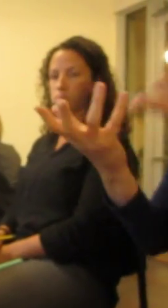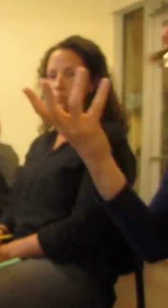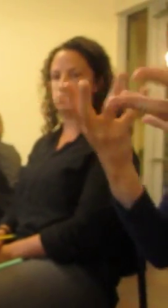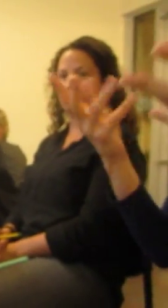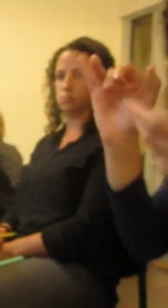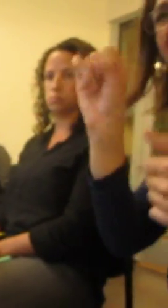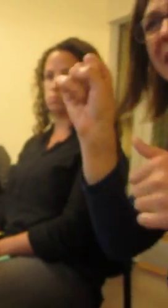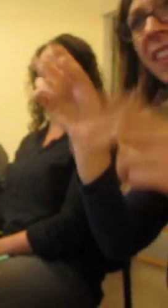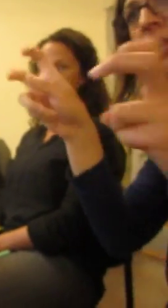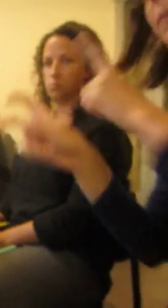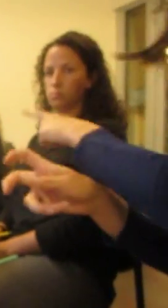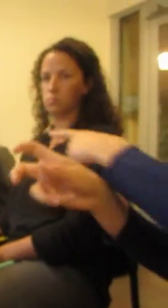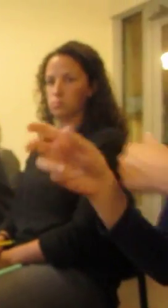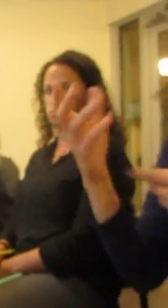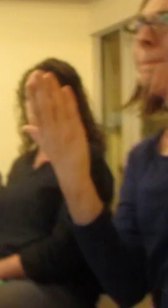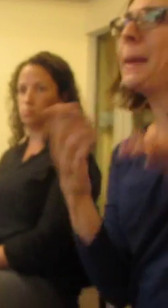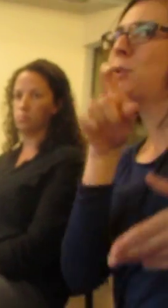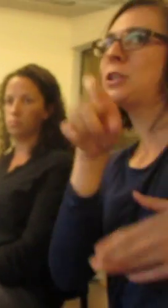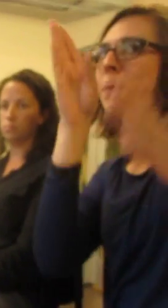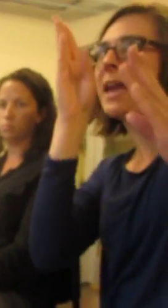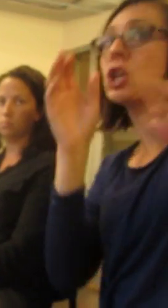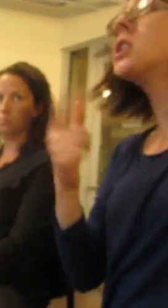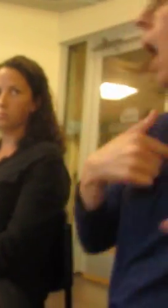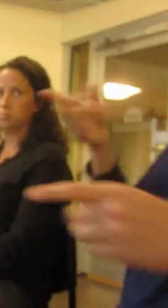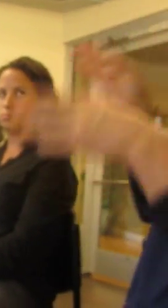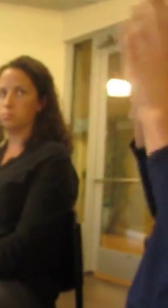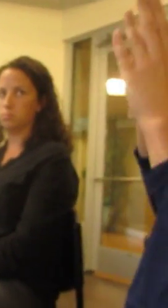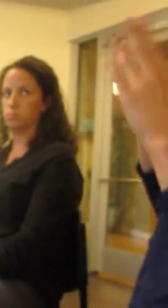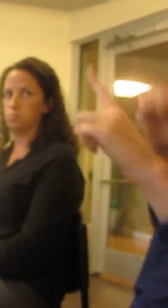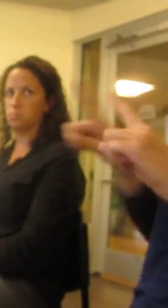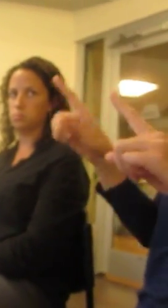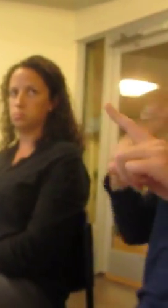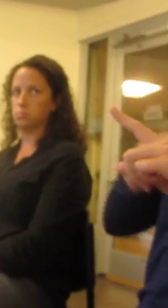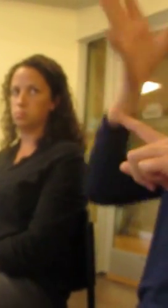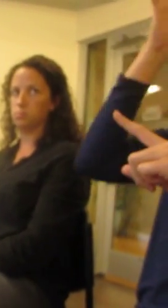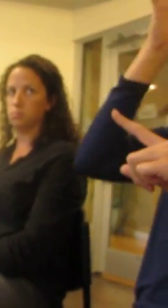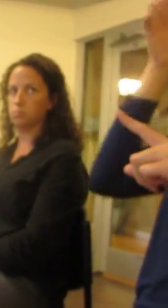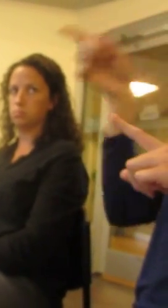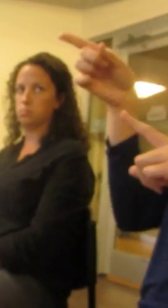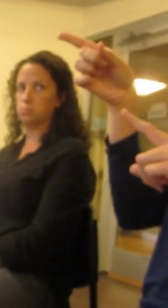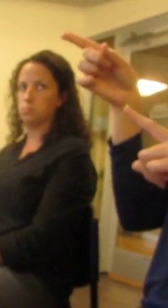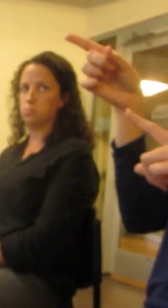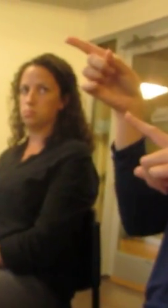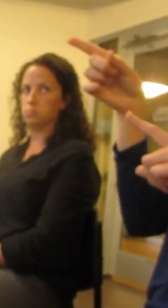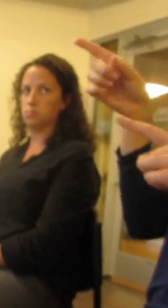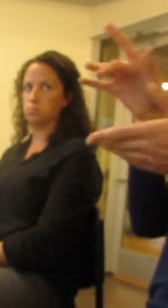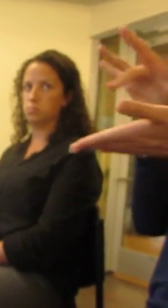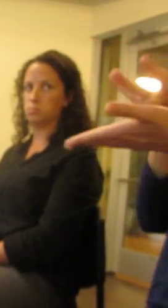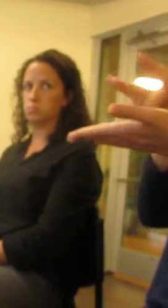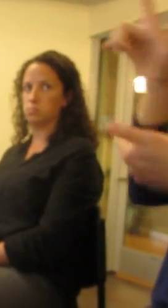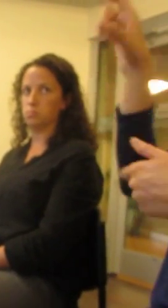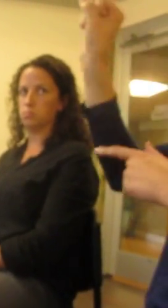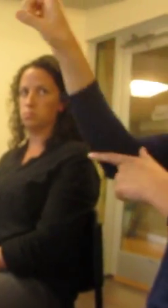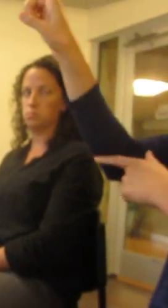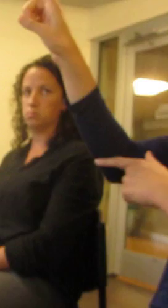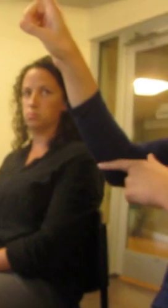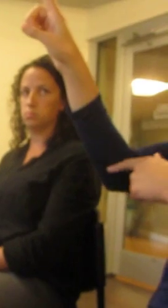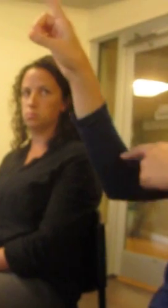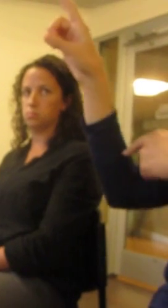know. So maybe it's... No, I am paying attention, but my dad was dosed with LSD at a party in the 60s, so he had a very expansive mind